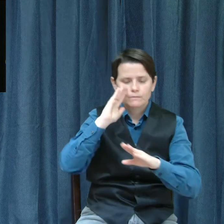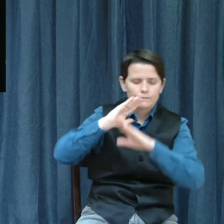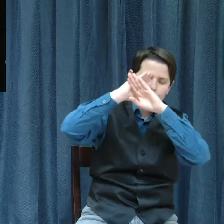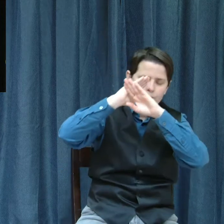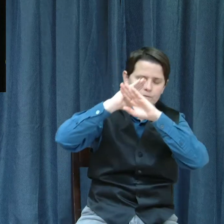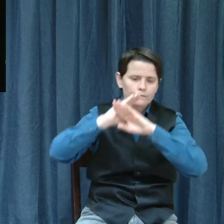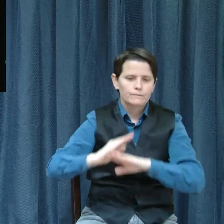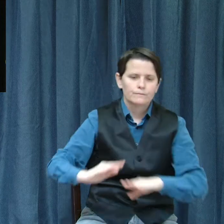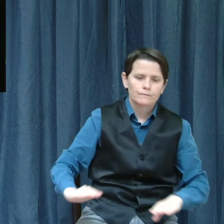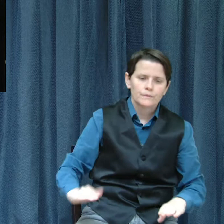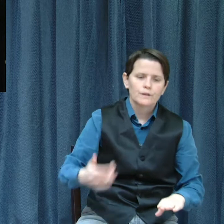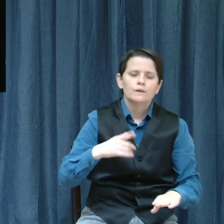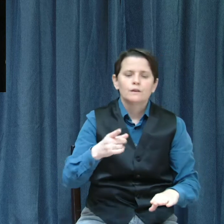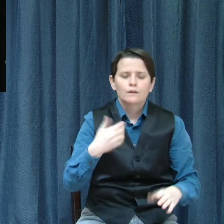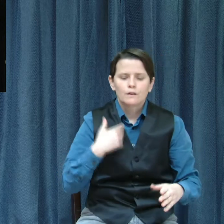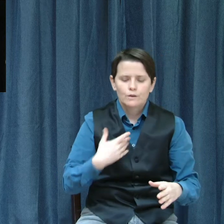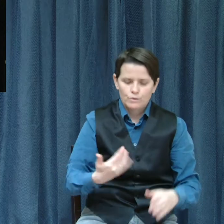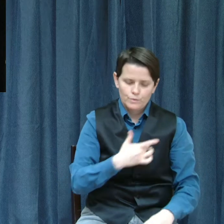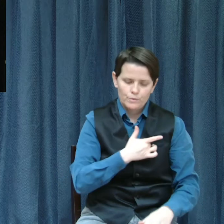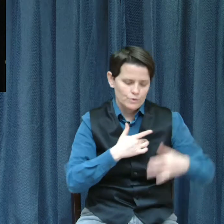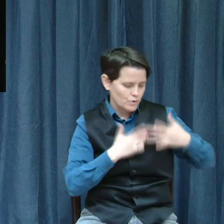that which has been hidden.